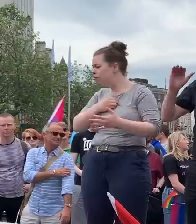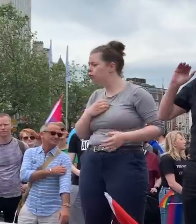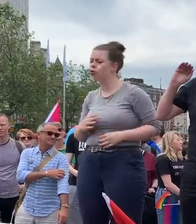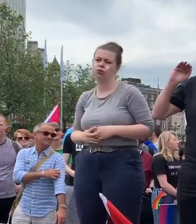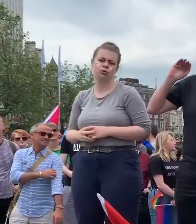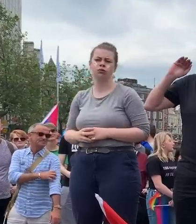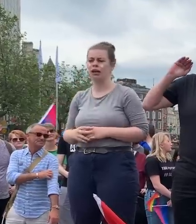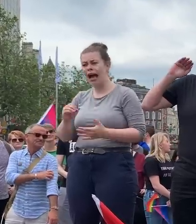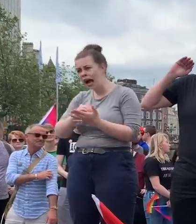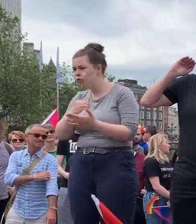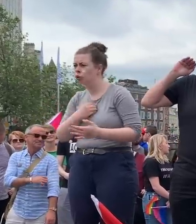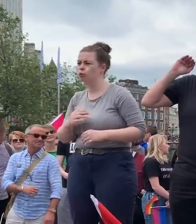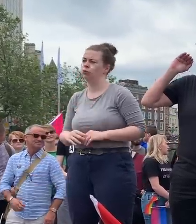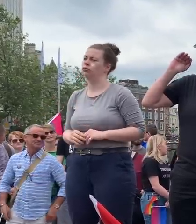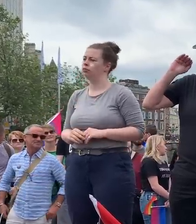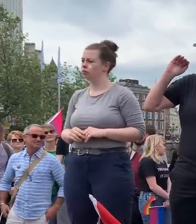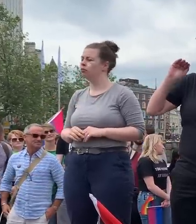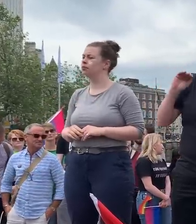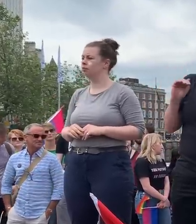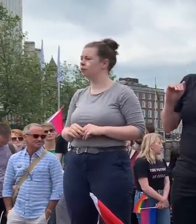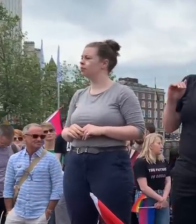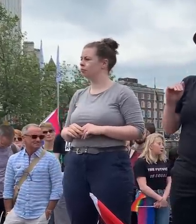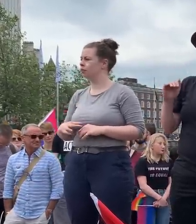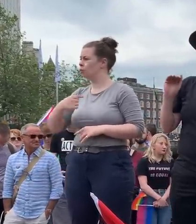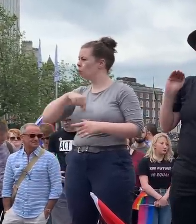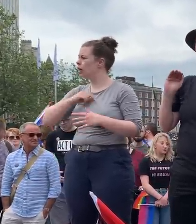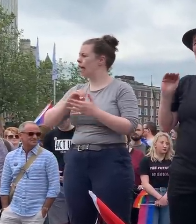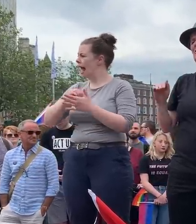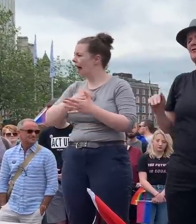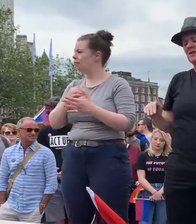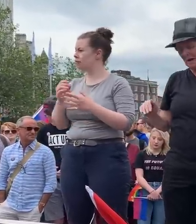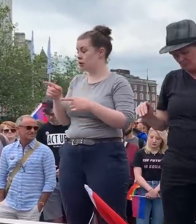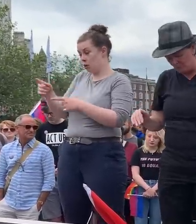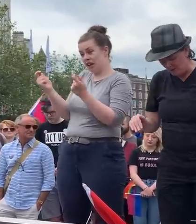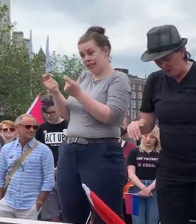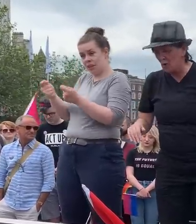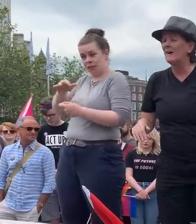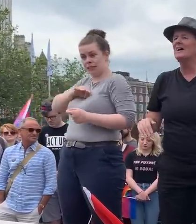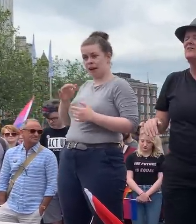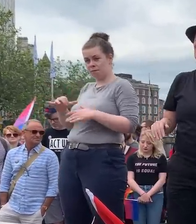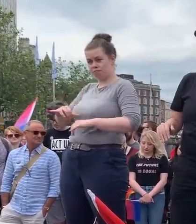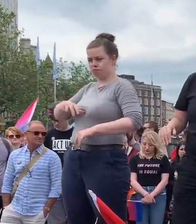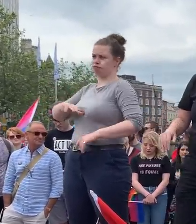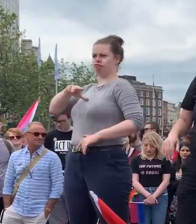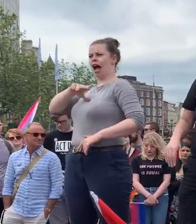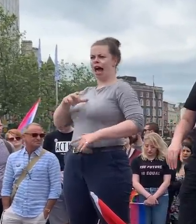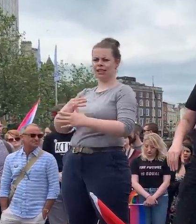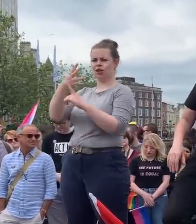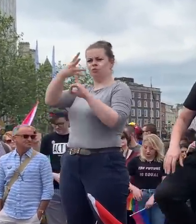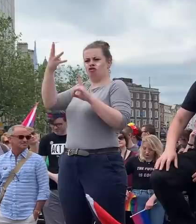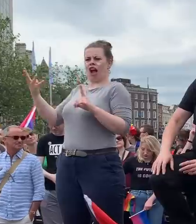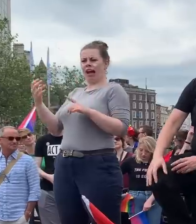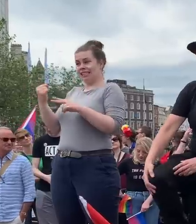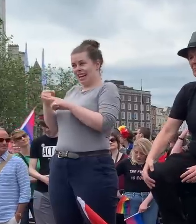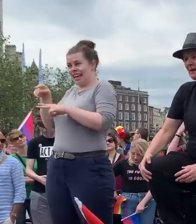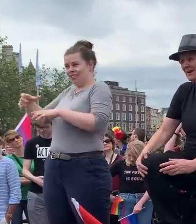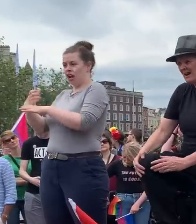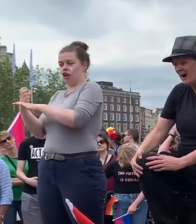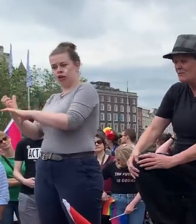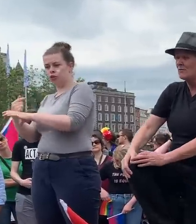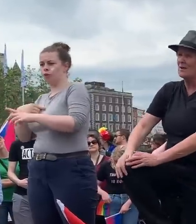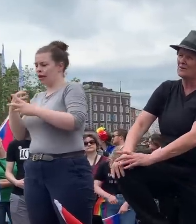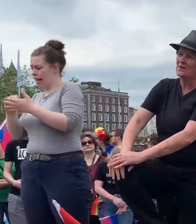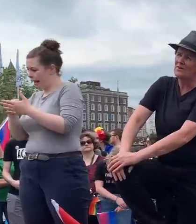people who are trying to celebrate their pride in refugee camps, who are getting to this country and are